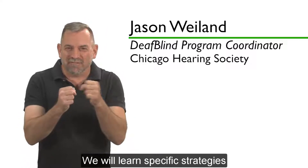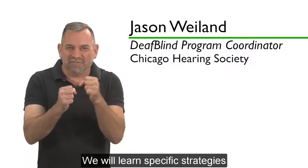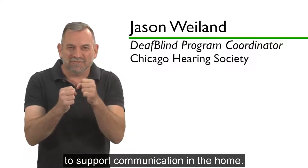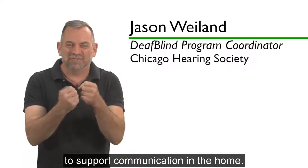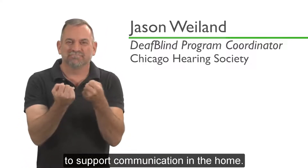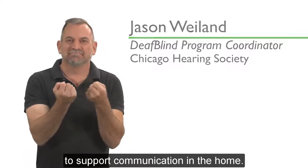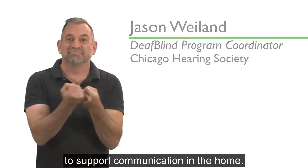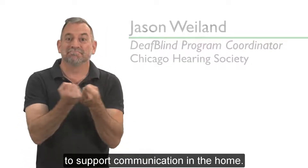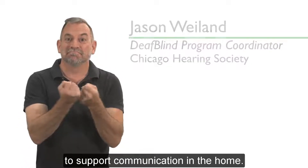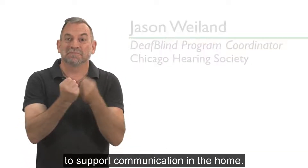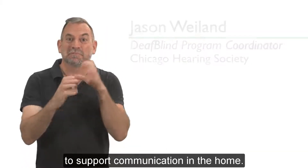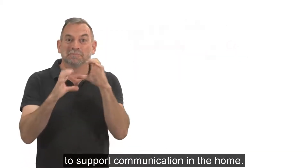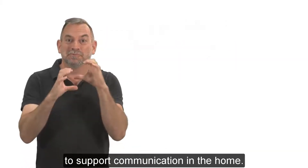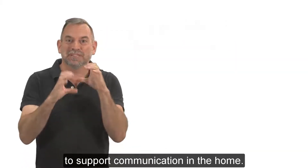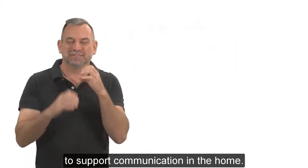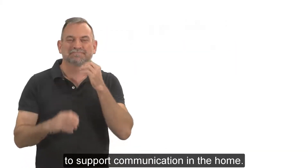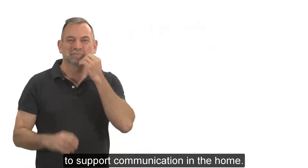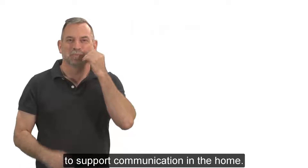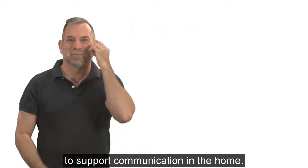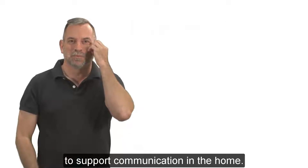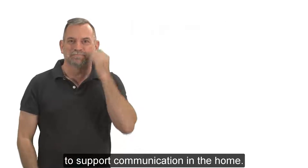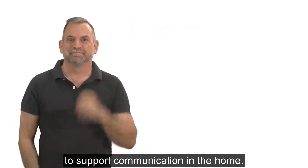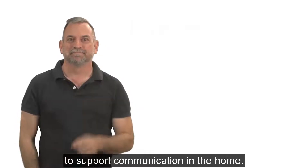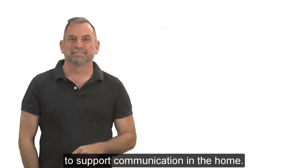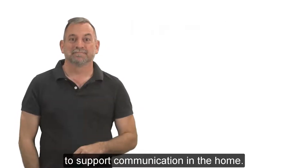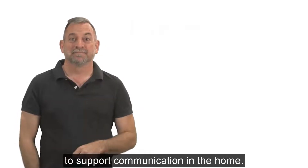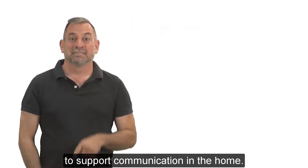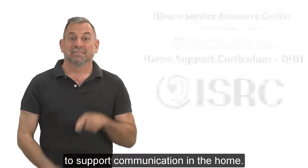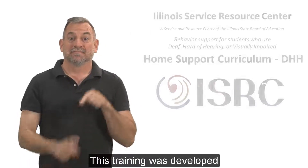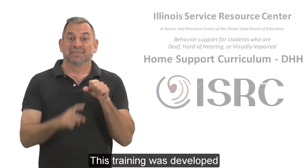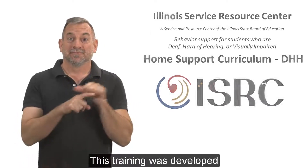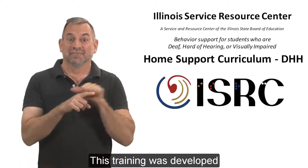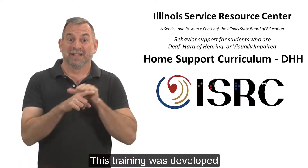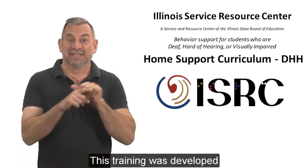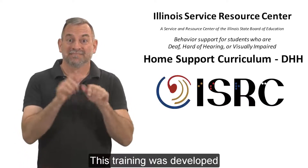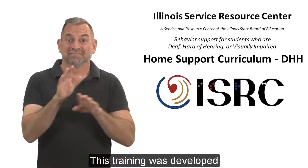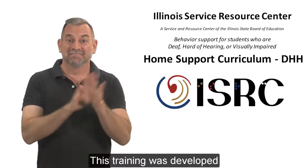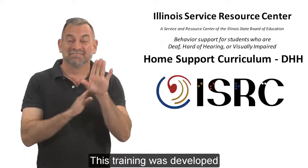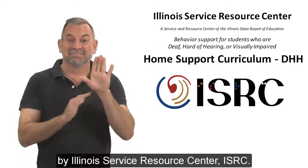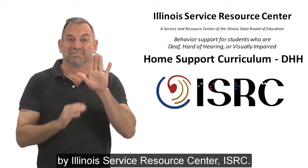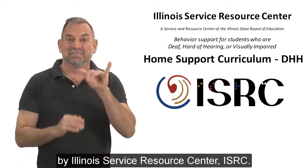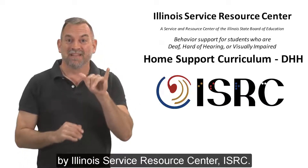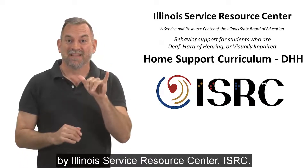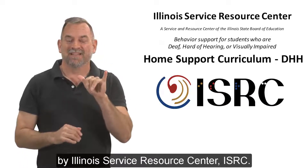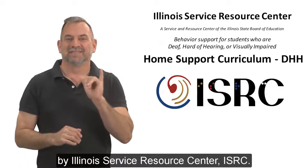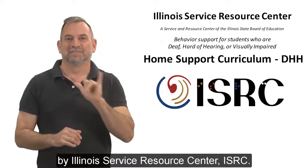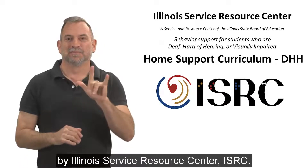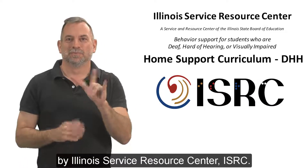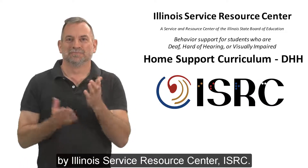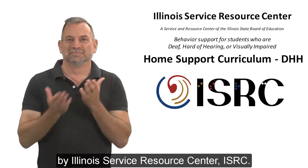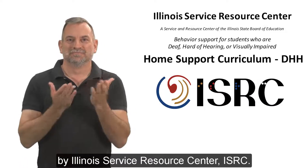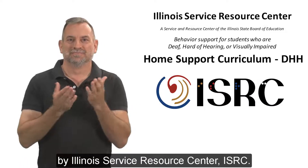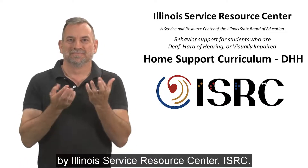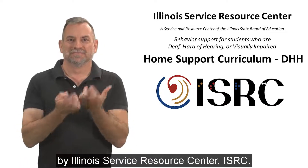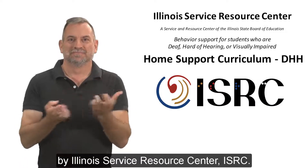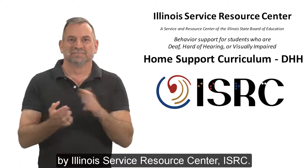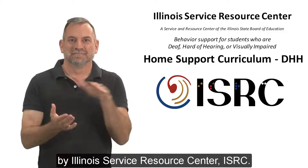to support communication in the home. This training was developed by Illinois Service Resource